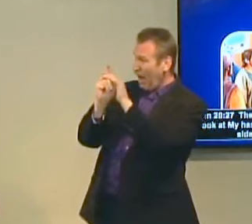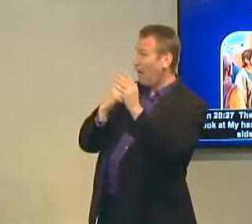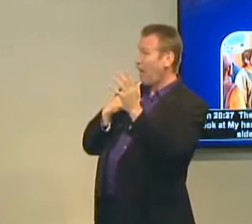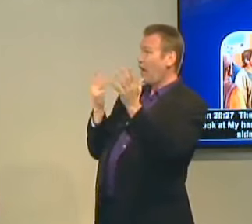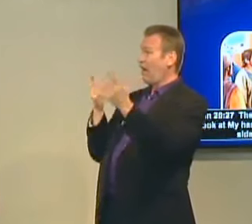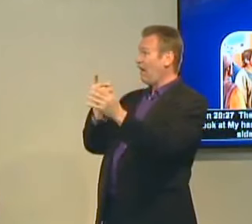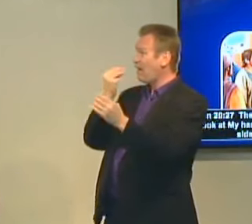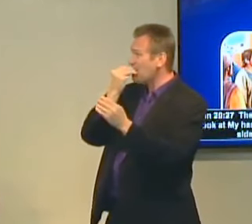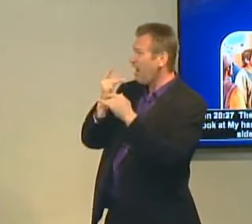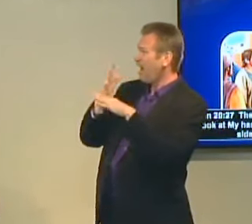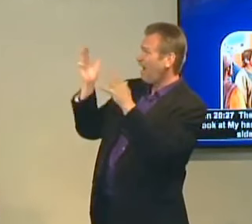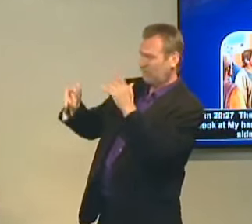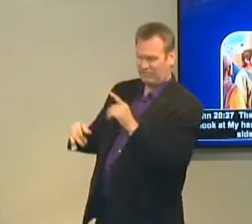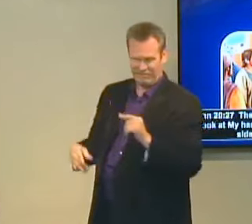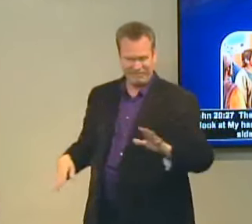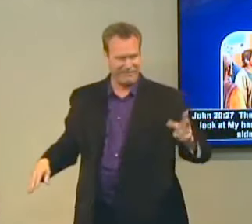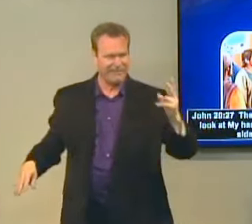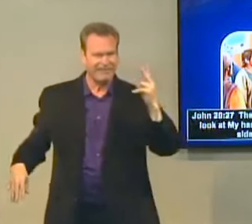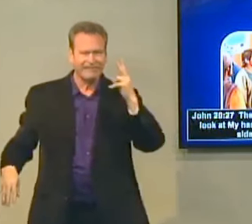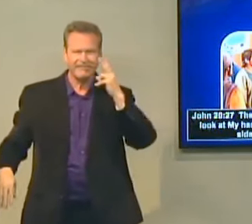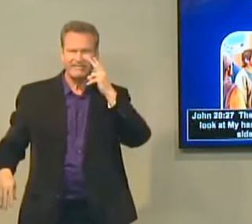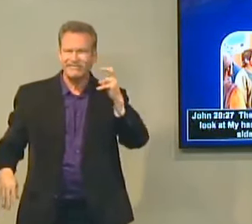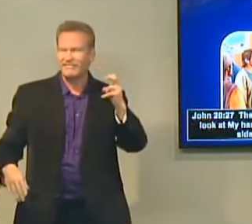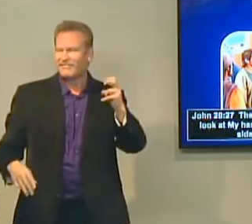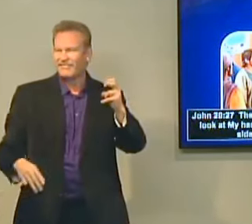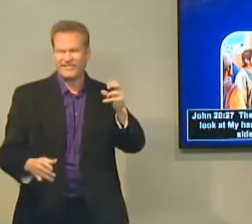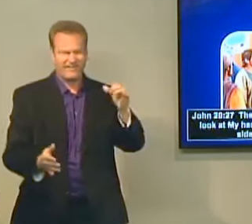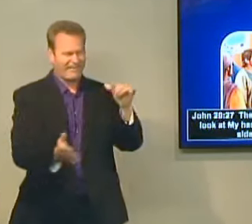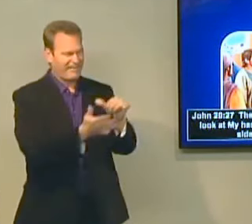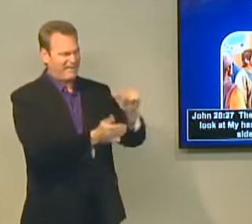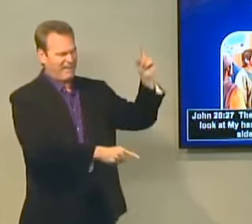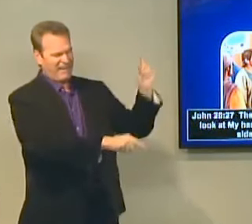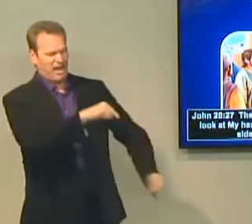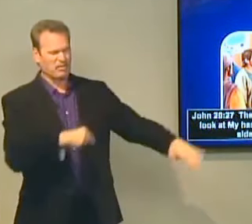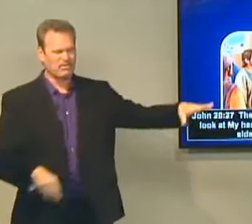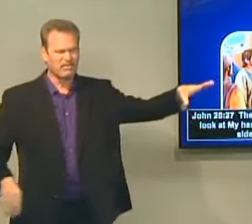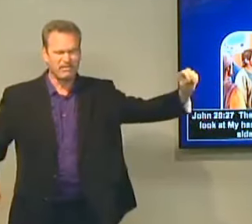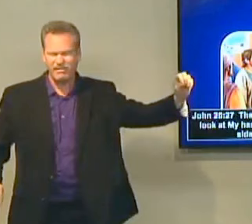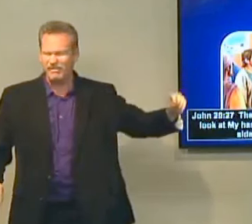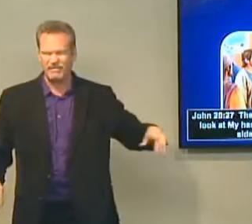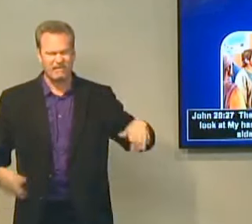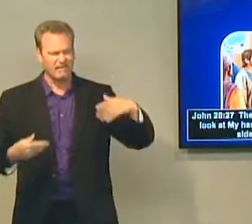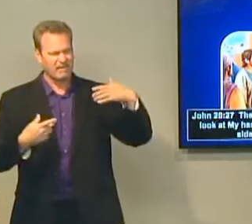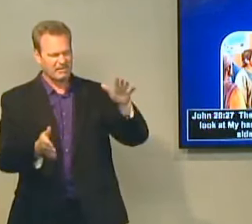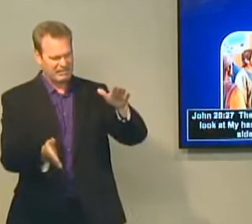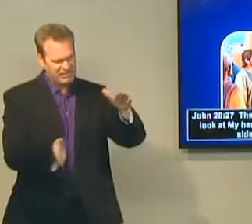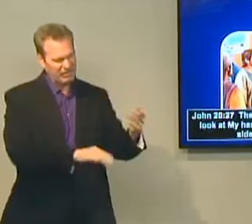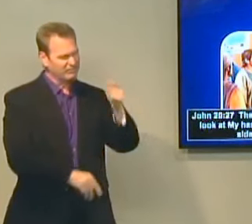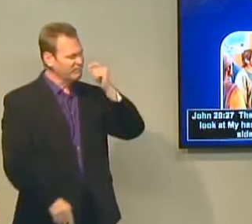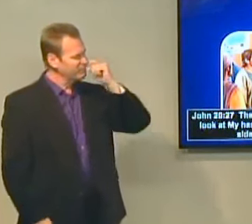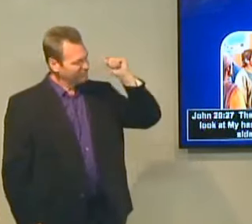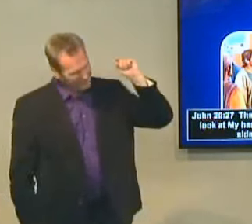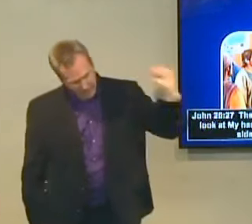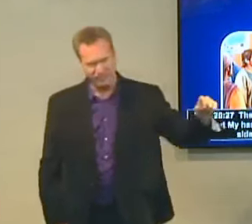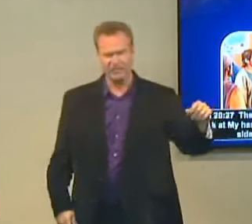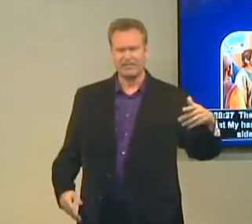And they said. Thomas. Jesus appeared. ate with us. And Thomas was like. I cannot believe it. It's impossible. It cannot be. He's